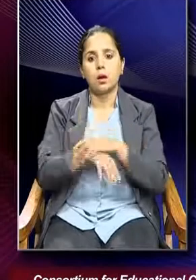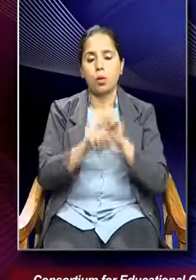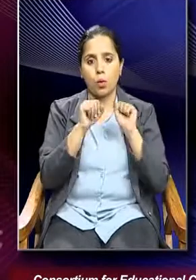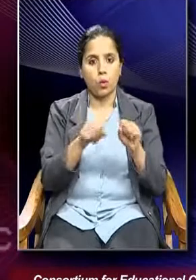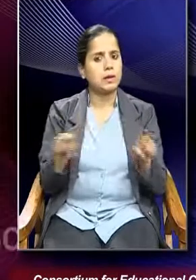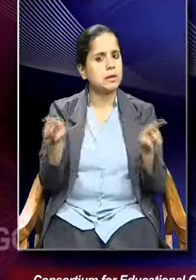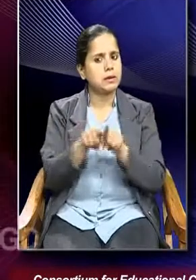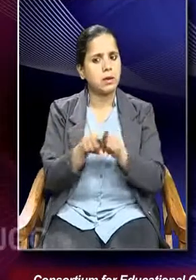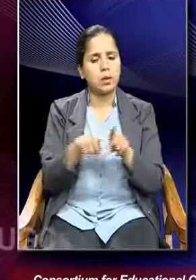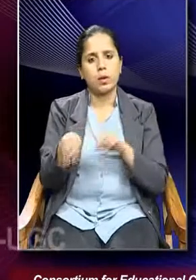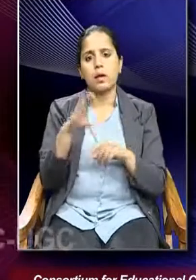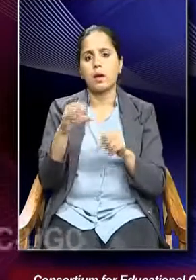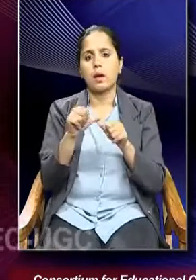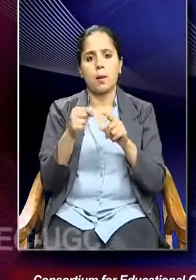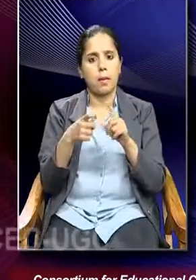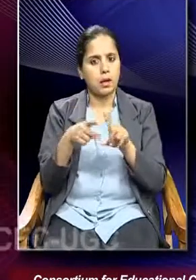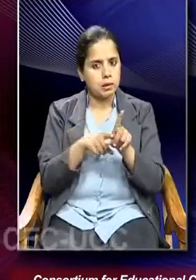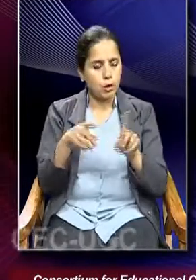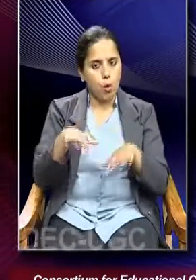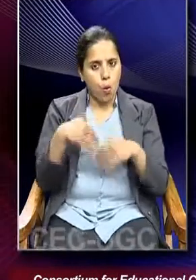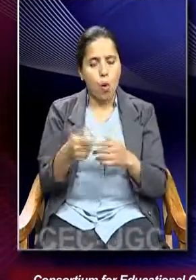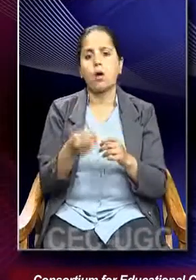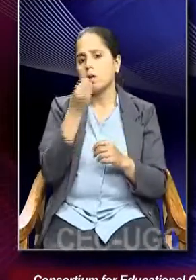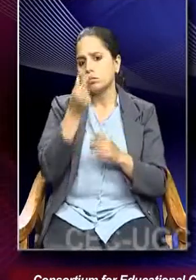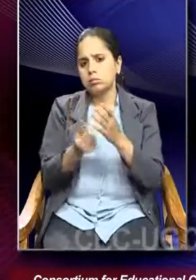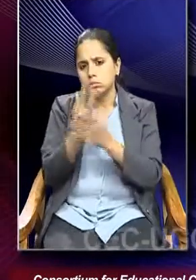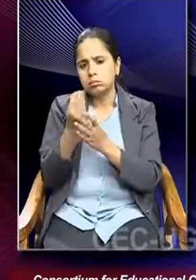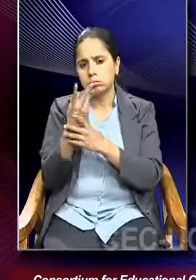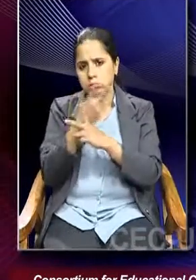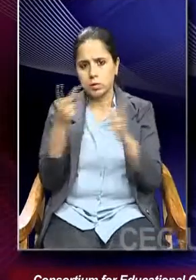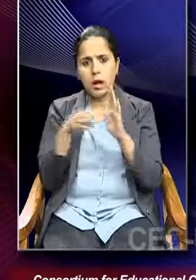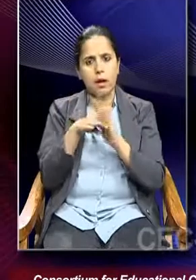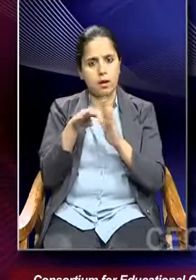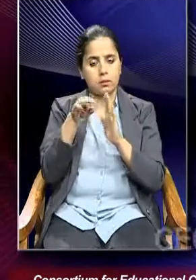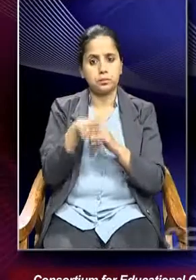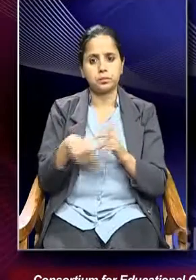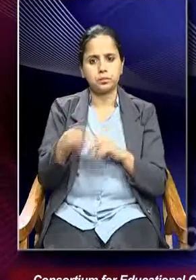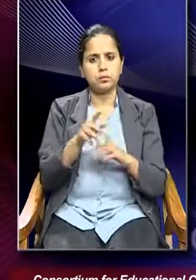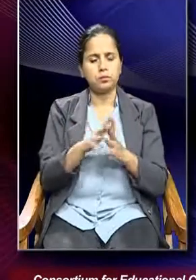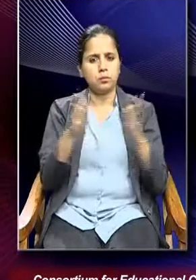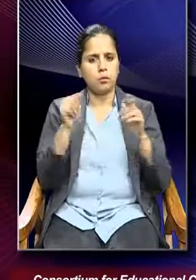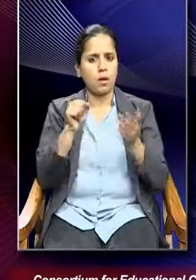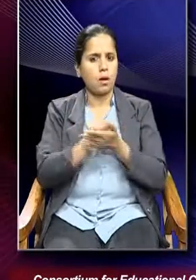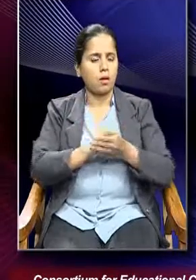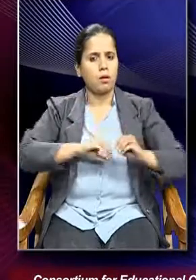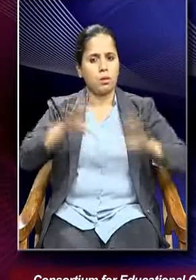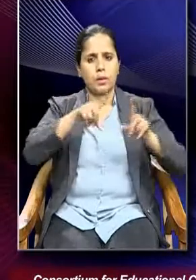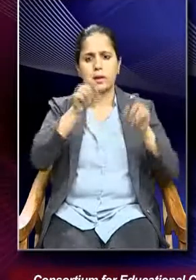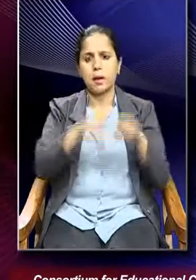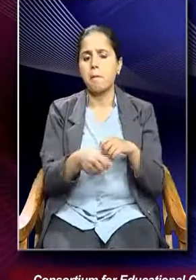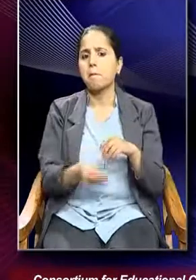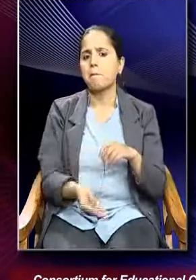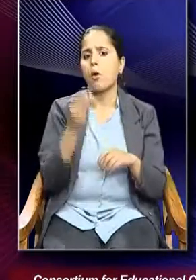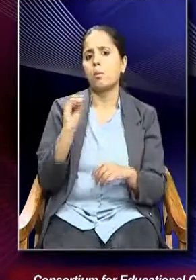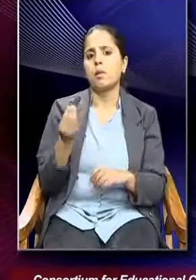same capacity or emission levels. A robust allowance market can be fostered through